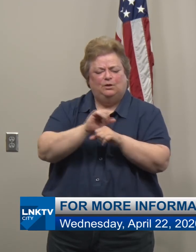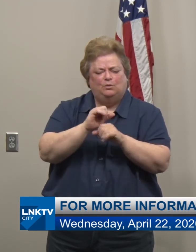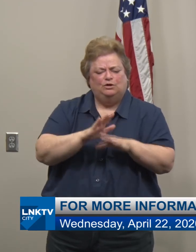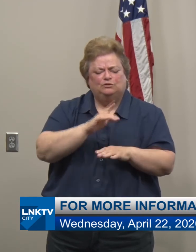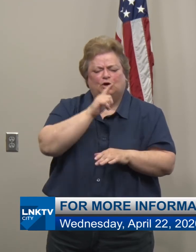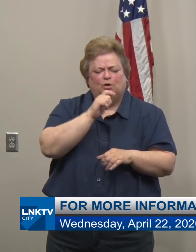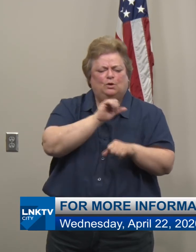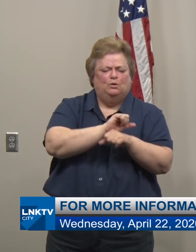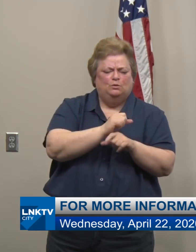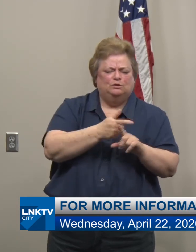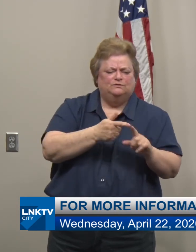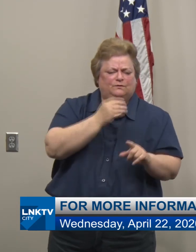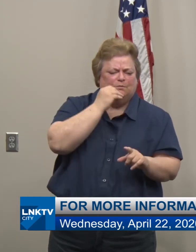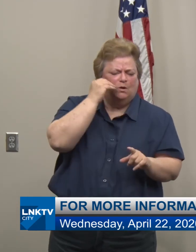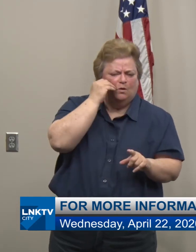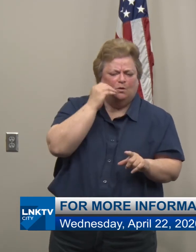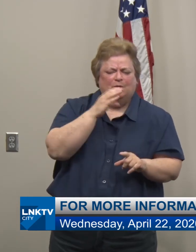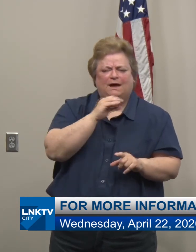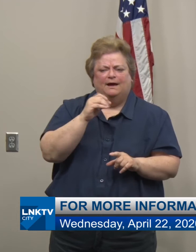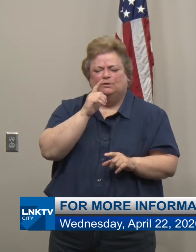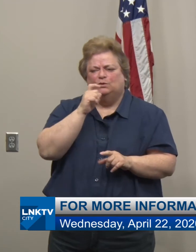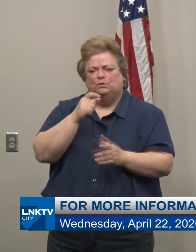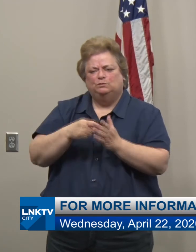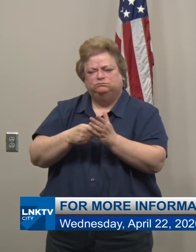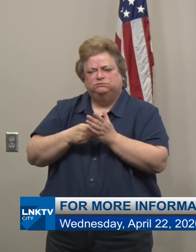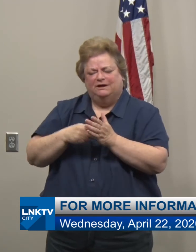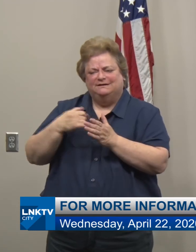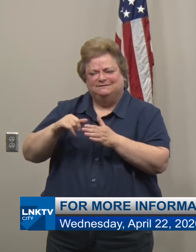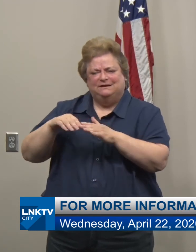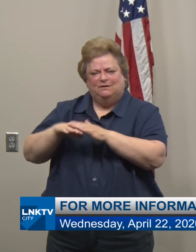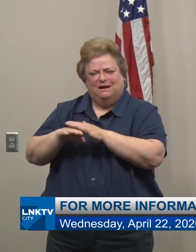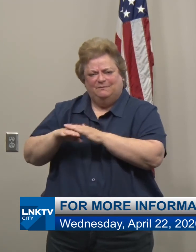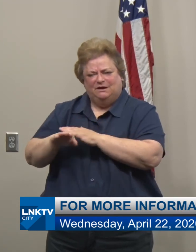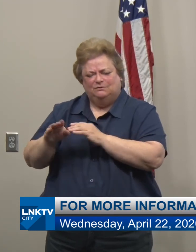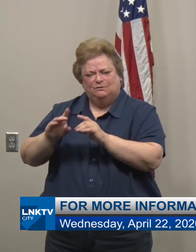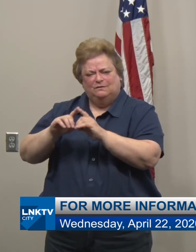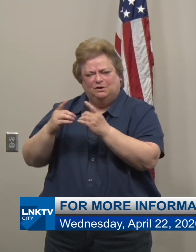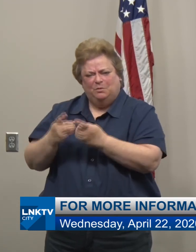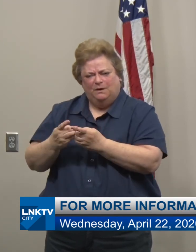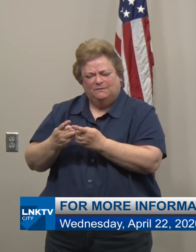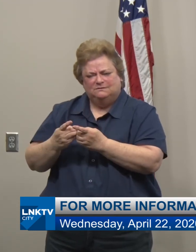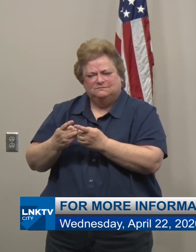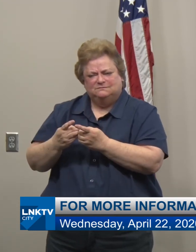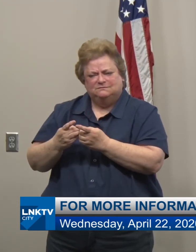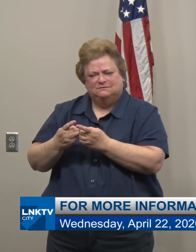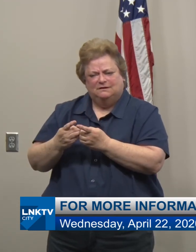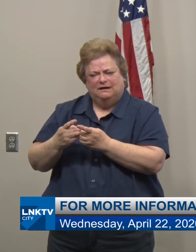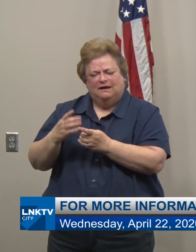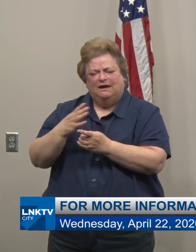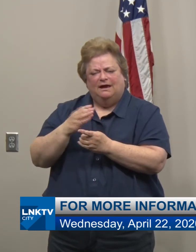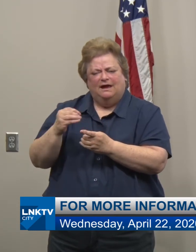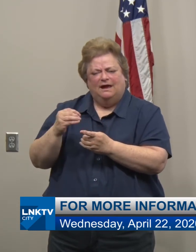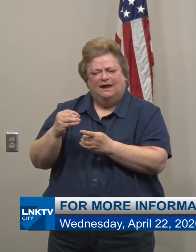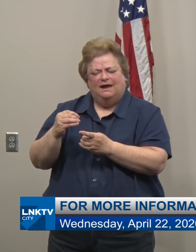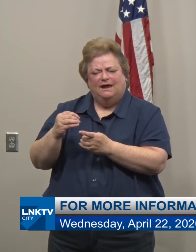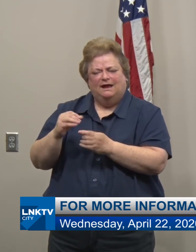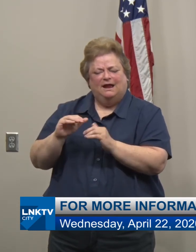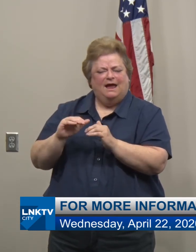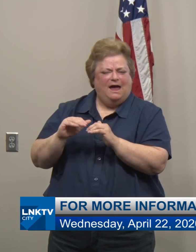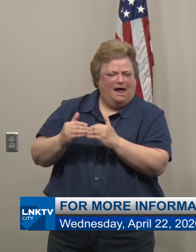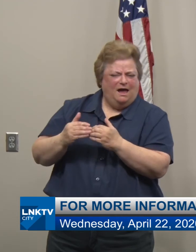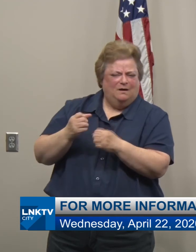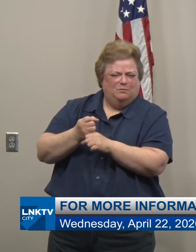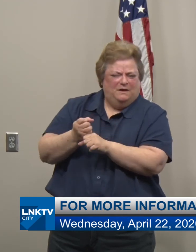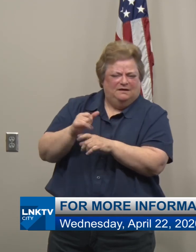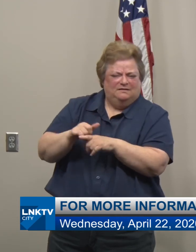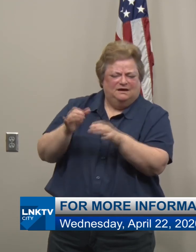who still must kind of come in to departments and what factors go into that, as